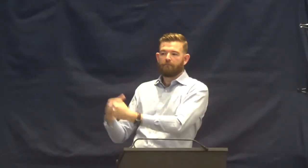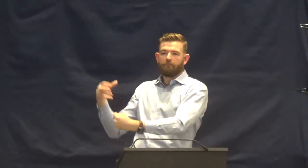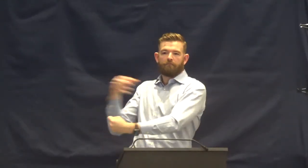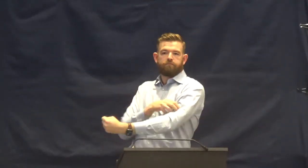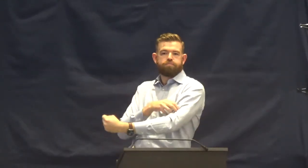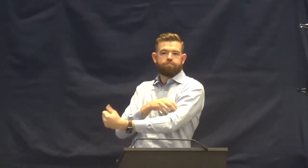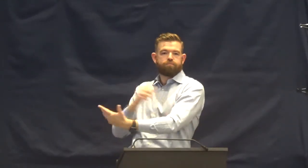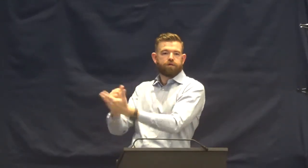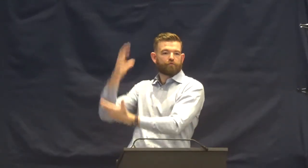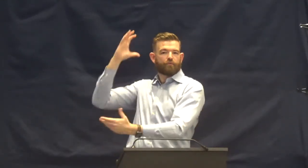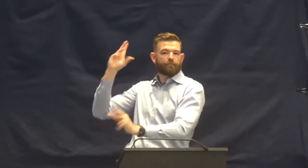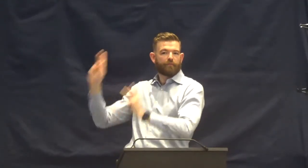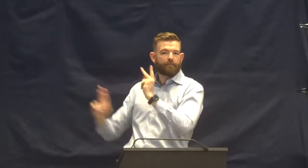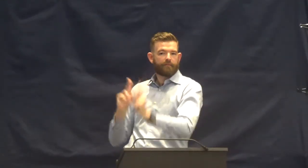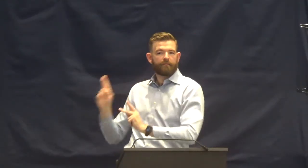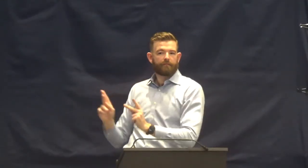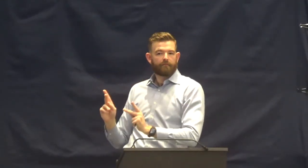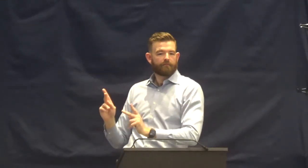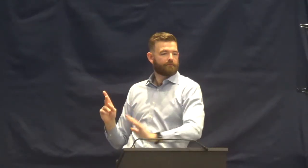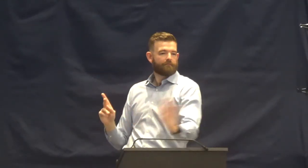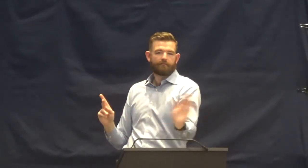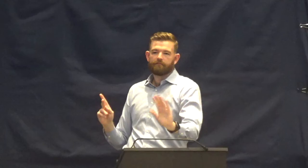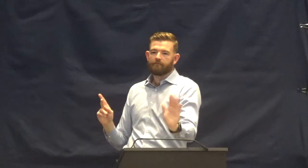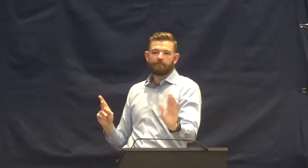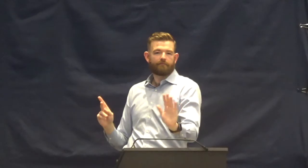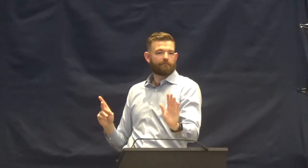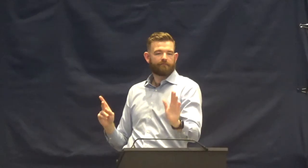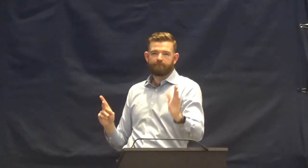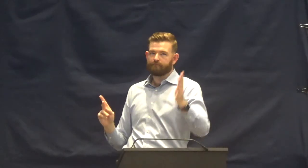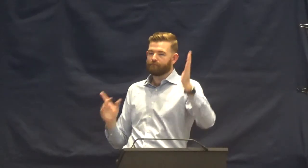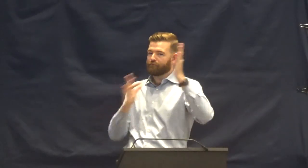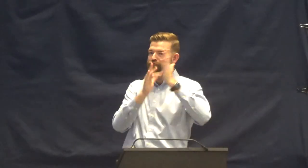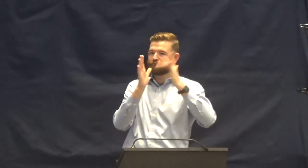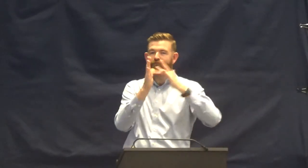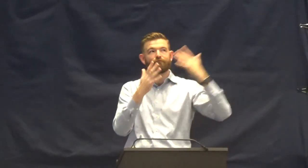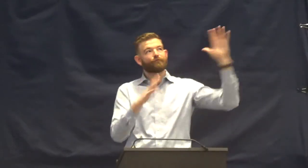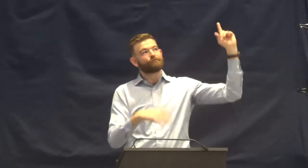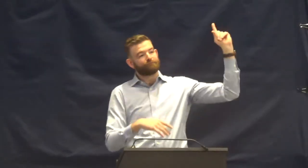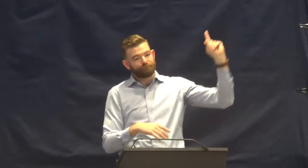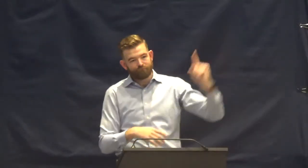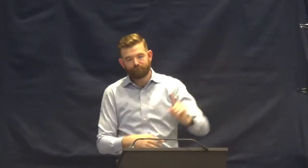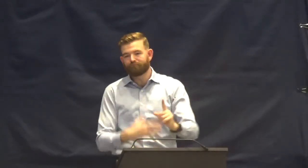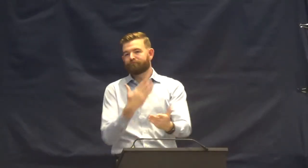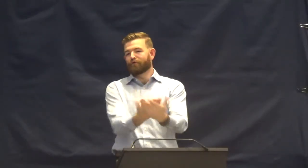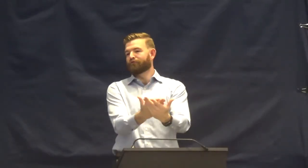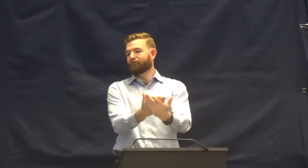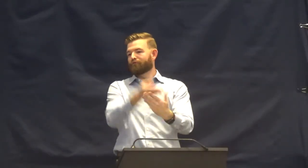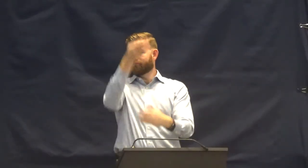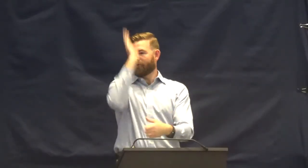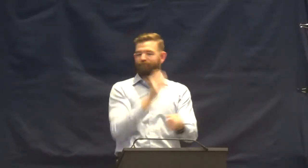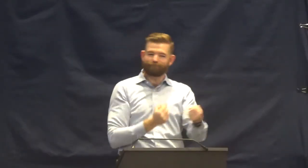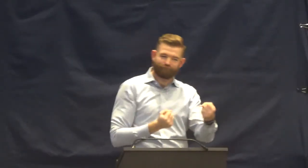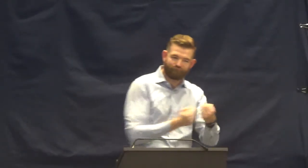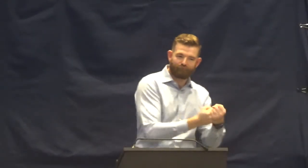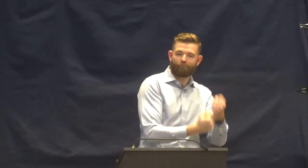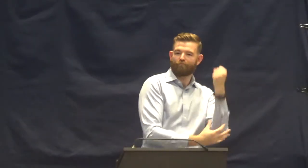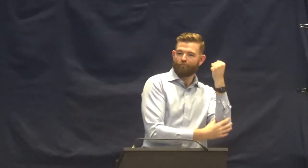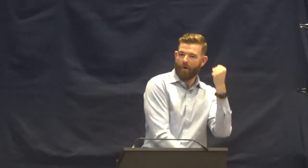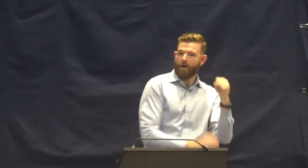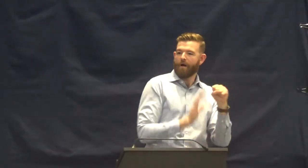And they say that God is on the side of the rich and the powerful. But Jesus has come